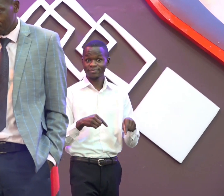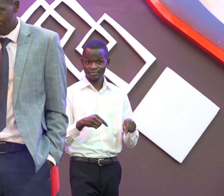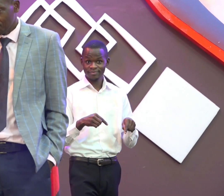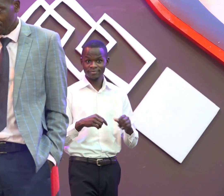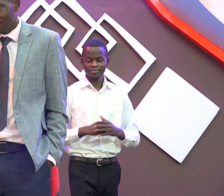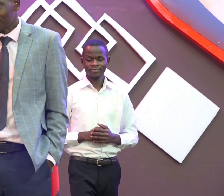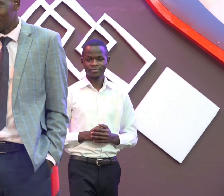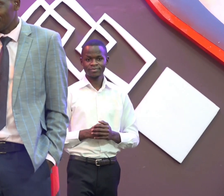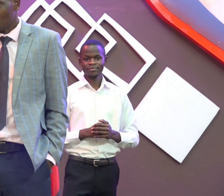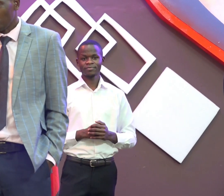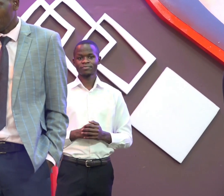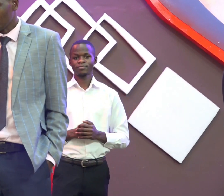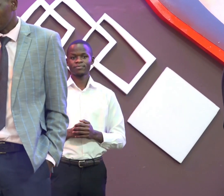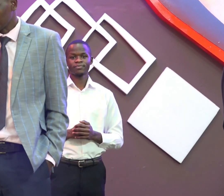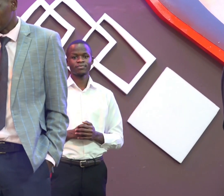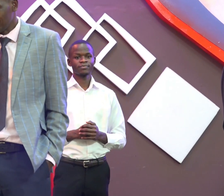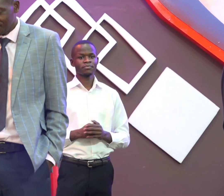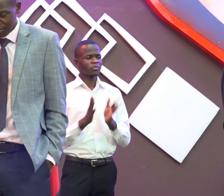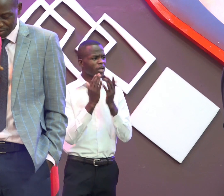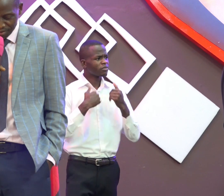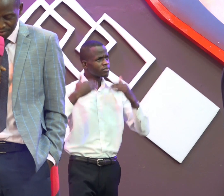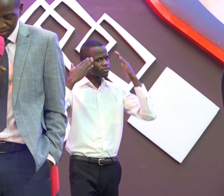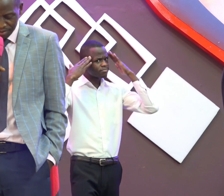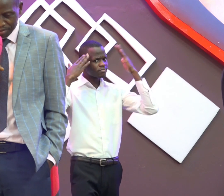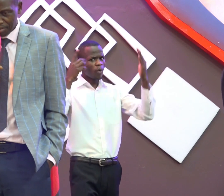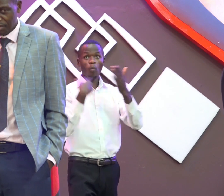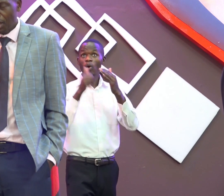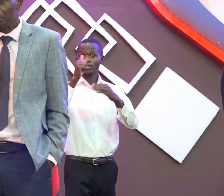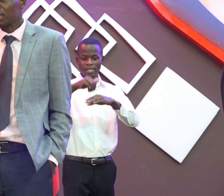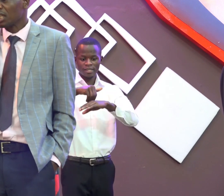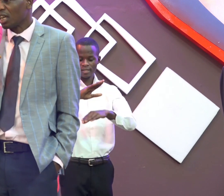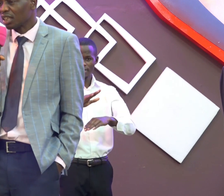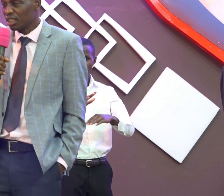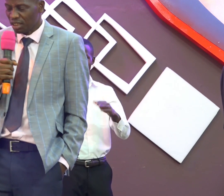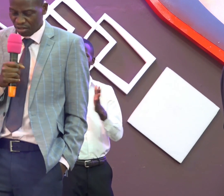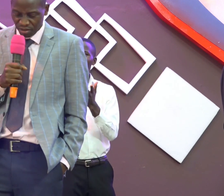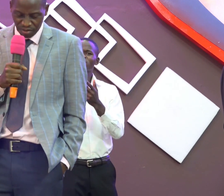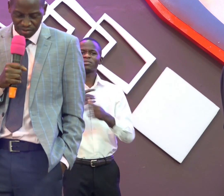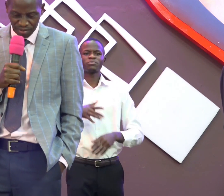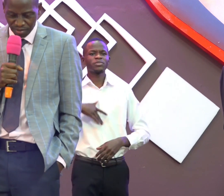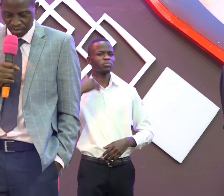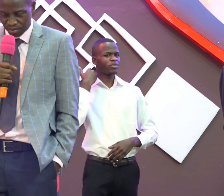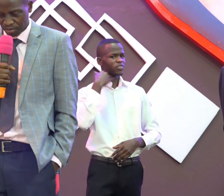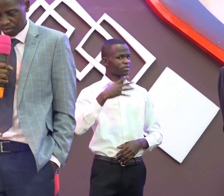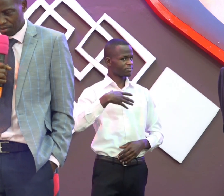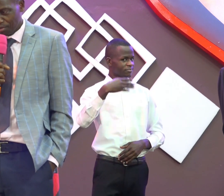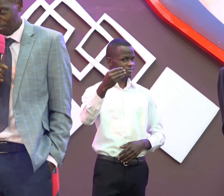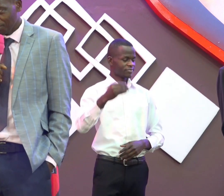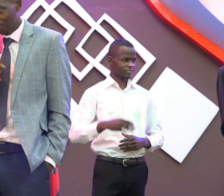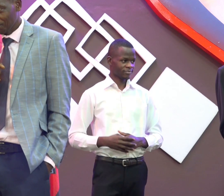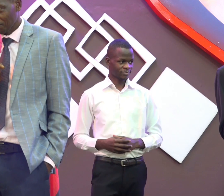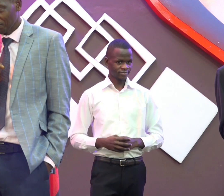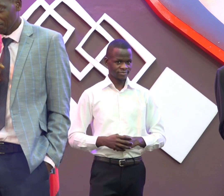came. Kakati oba yantu majichi. I don't remember. Ngampula sagala genda. I didn't feel like going